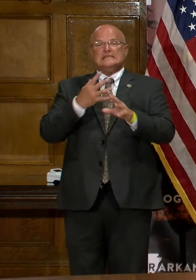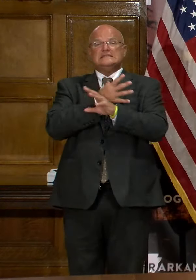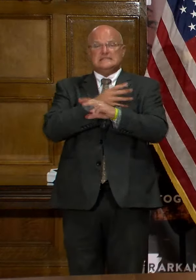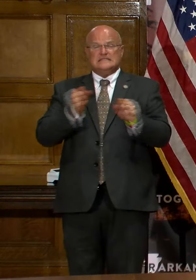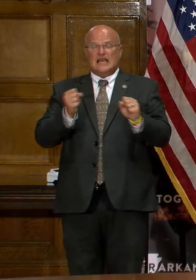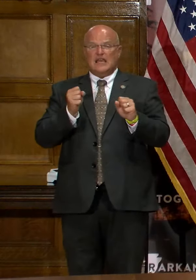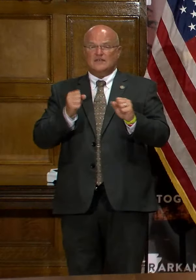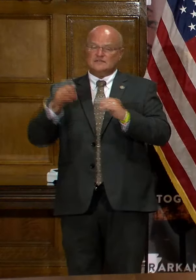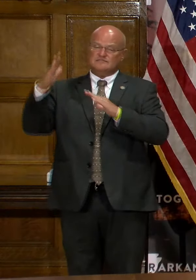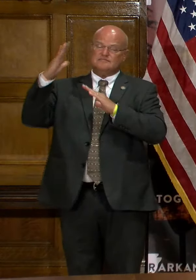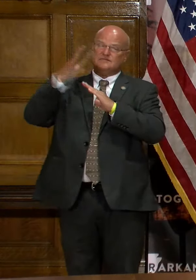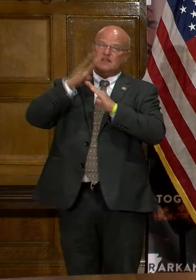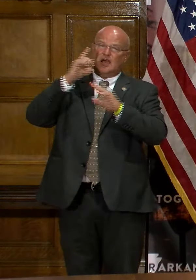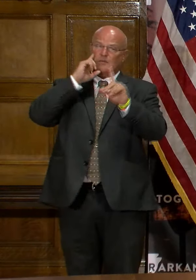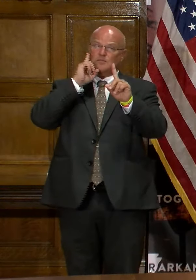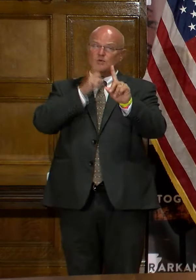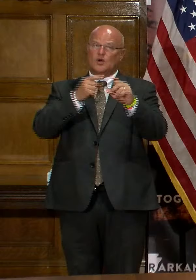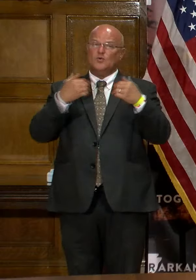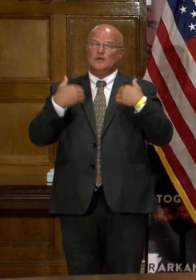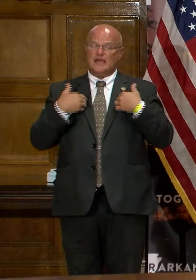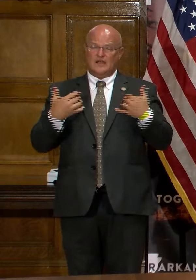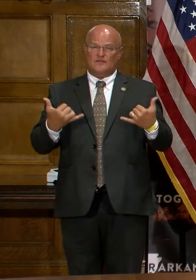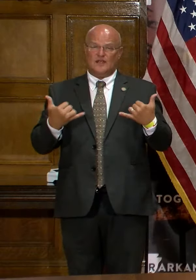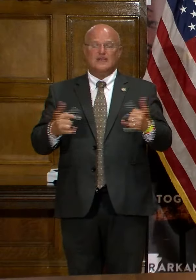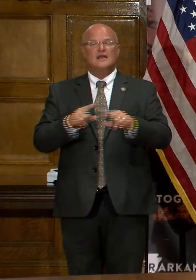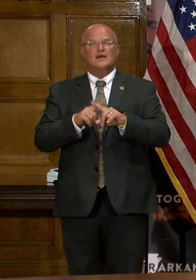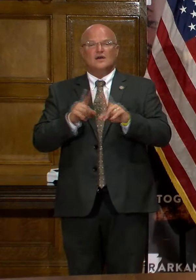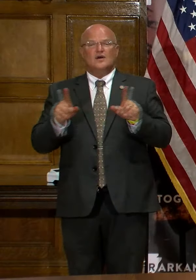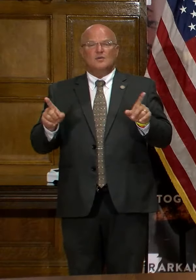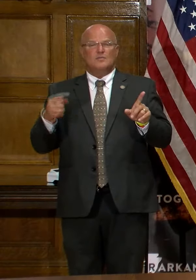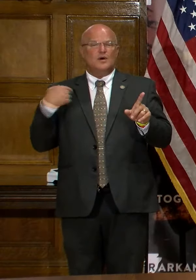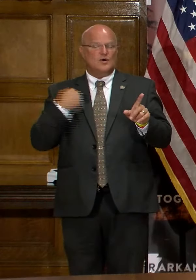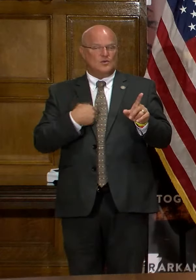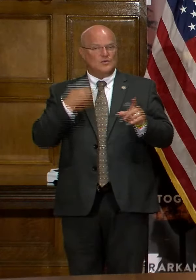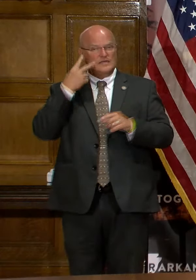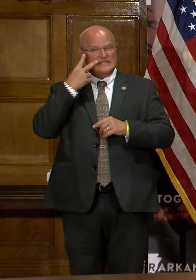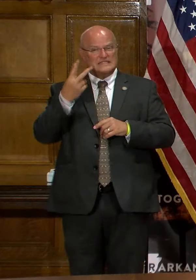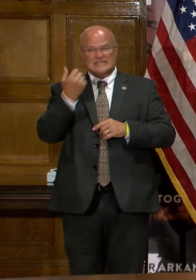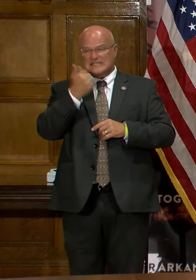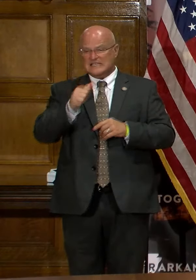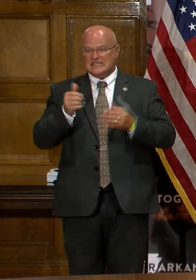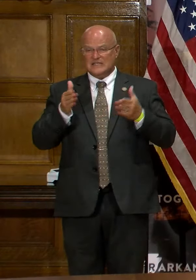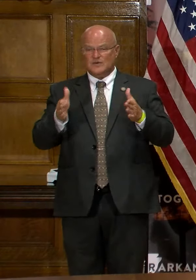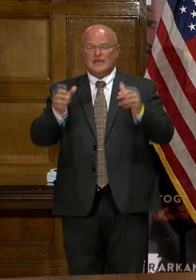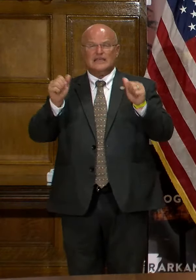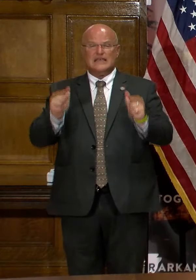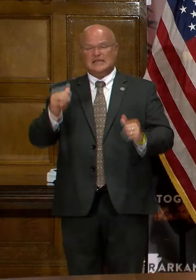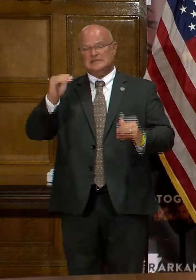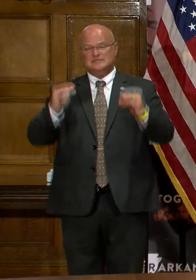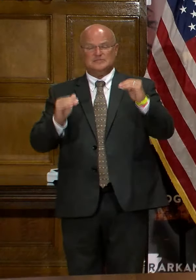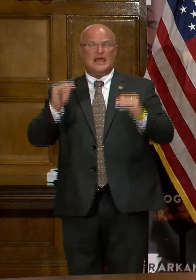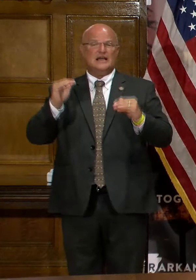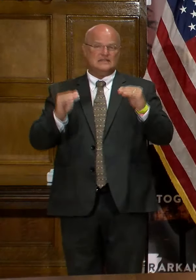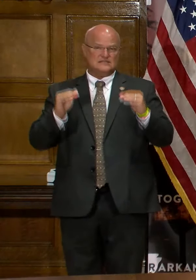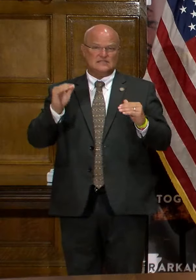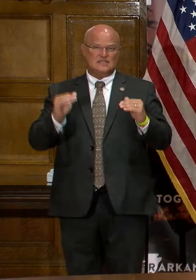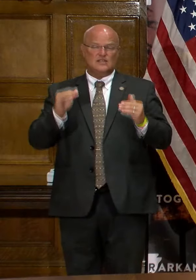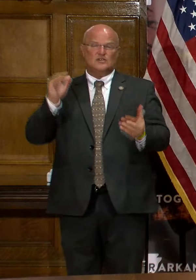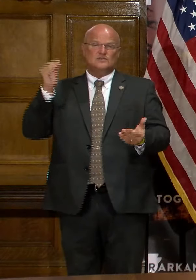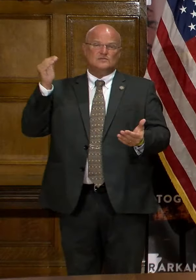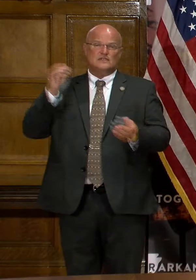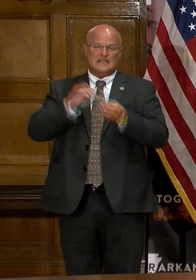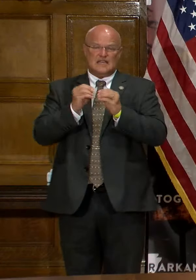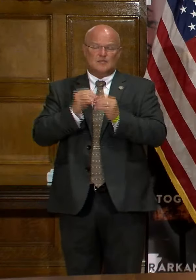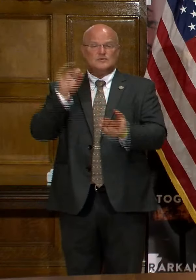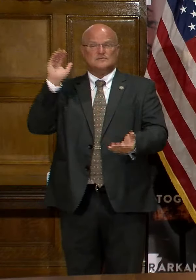the ultimate goal that we have. But we see if there's any way that we can balance that to a greater extent to reduce